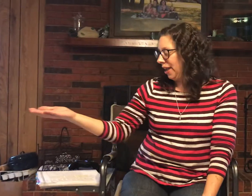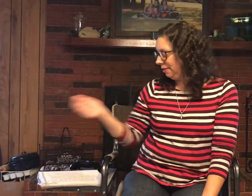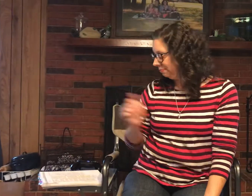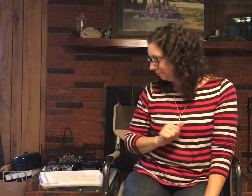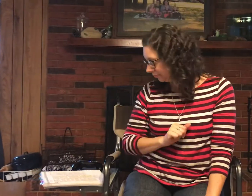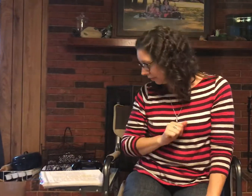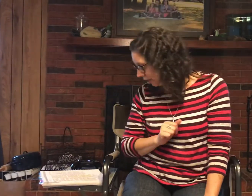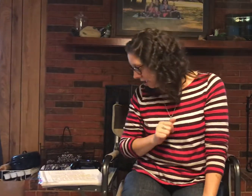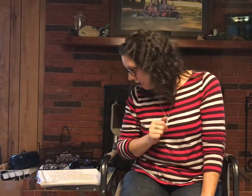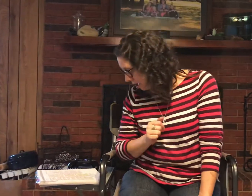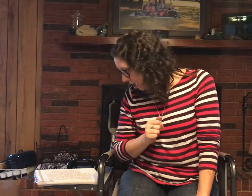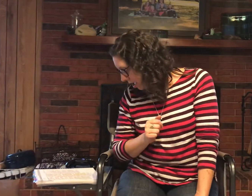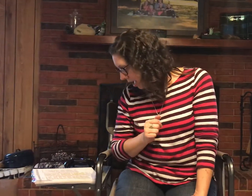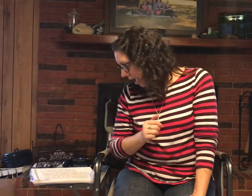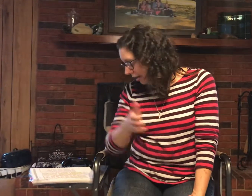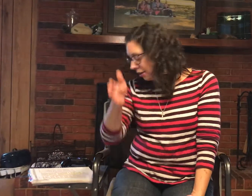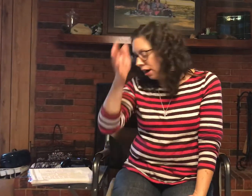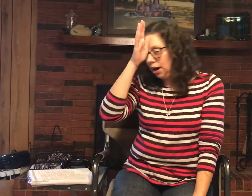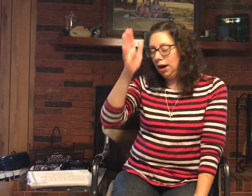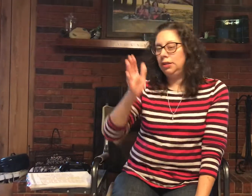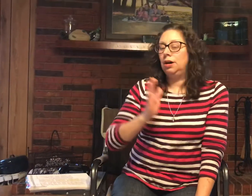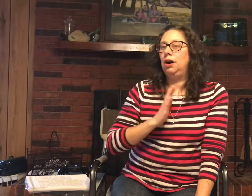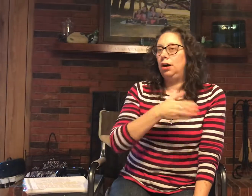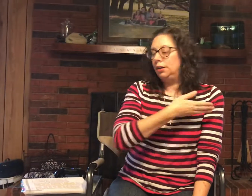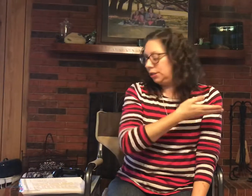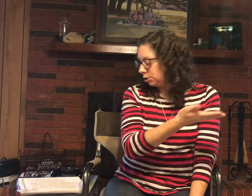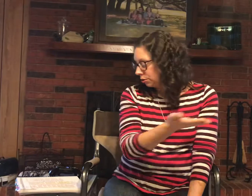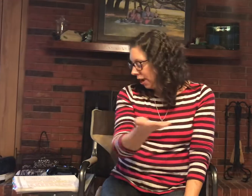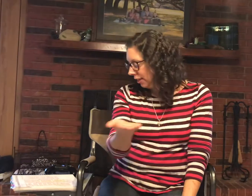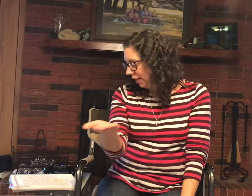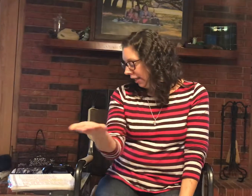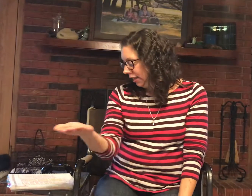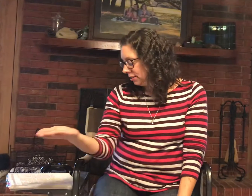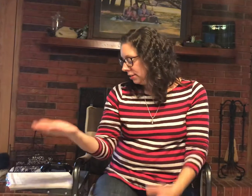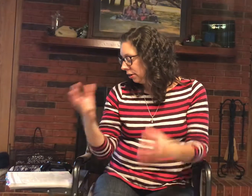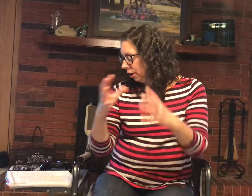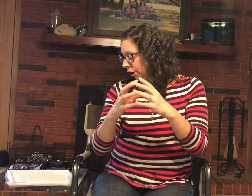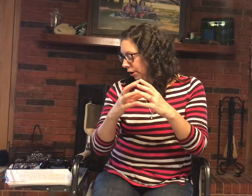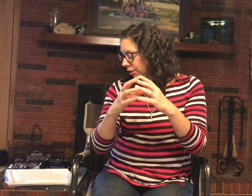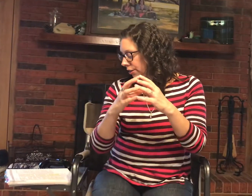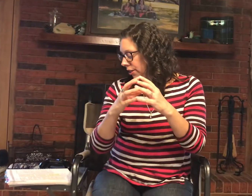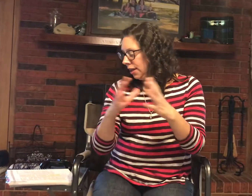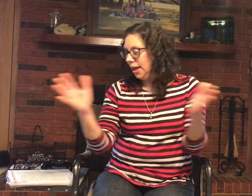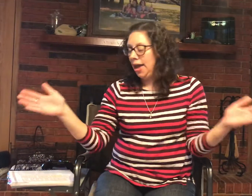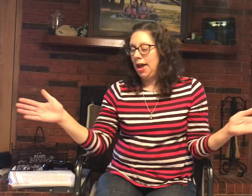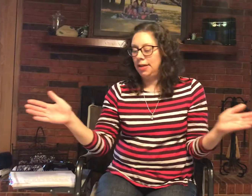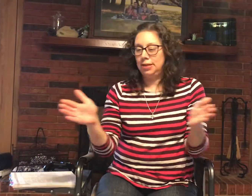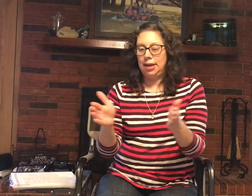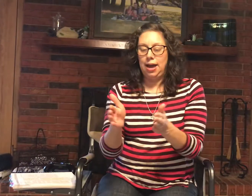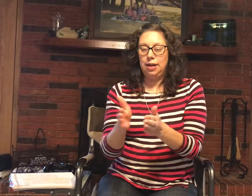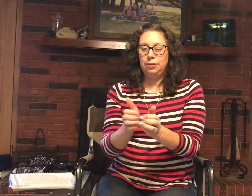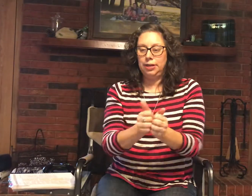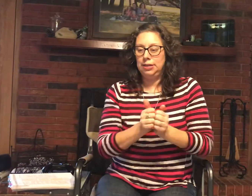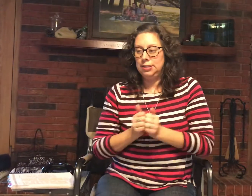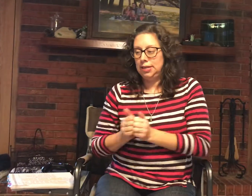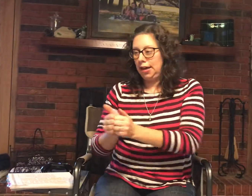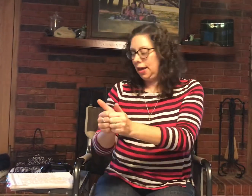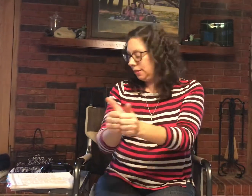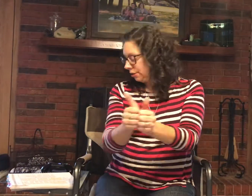Okay. And God called the dry land earth, and the gathering together